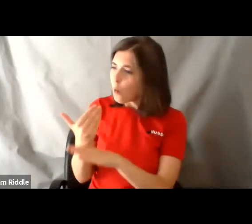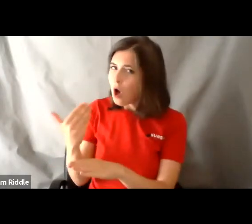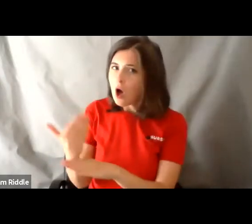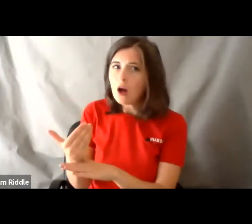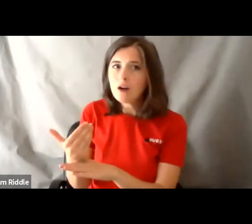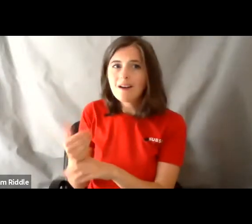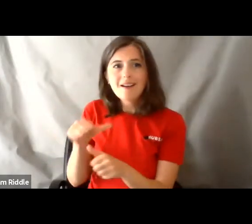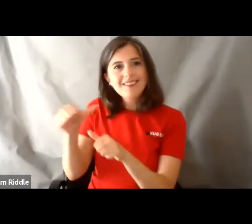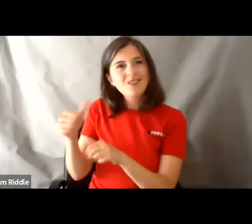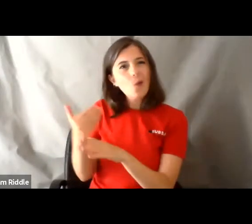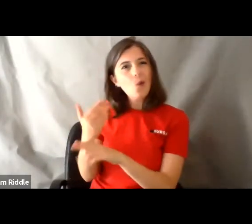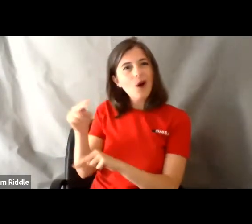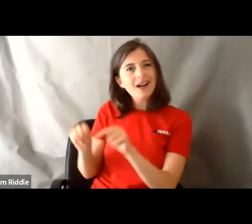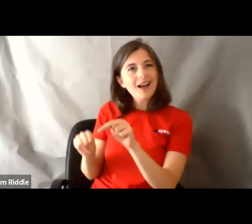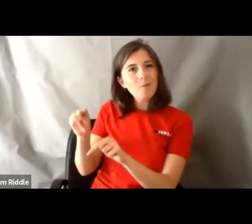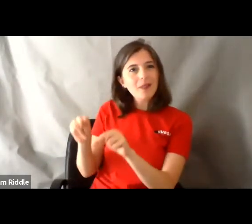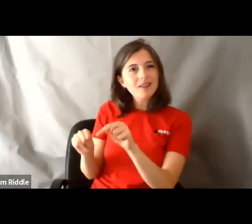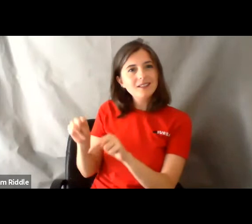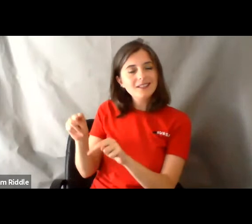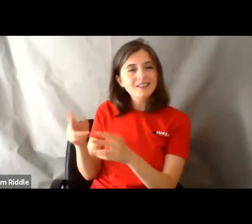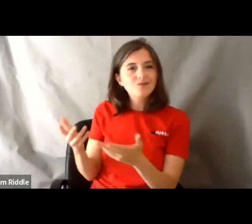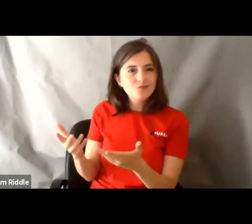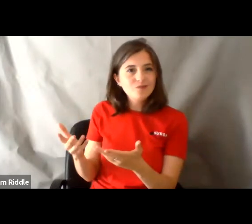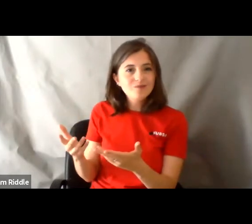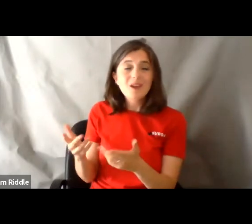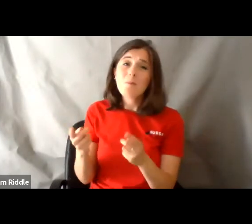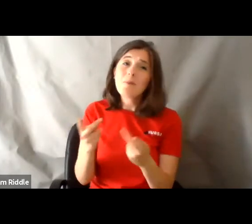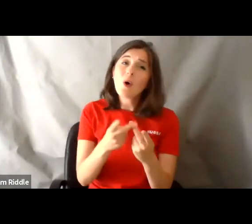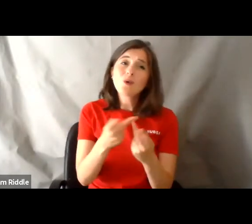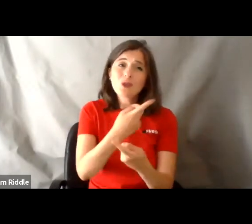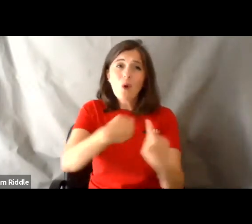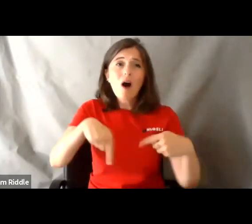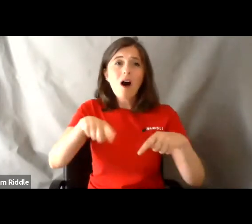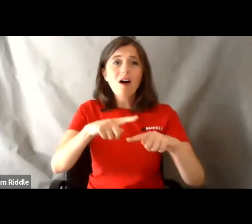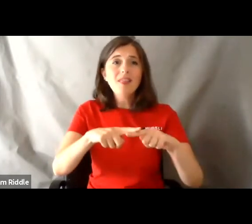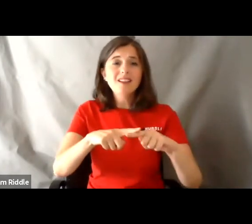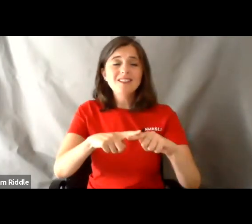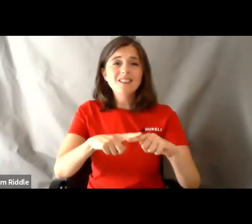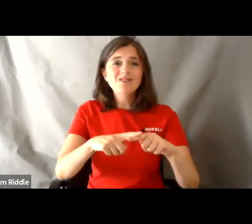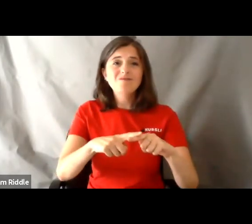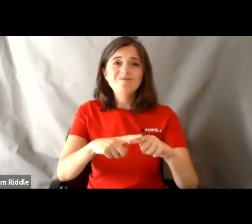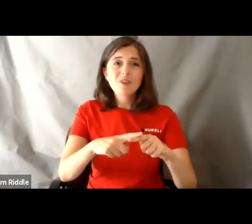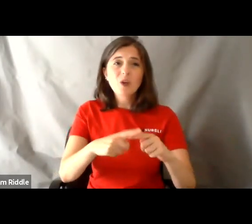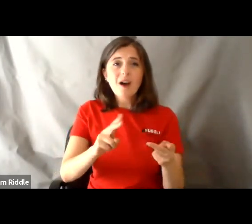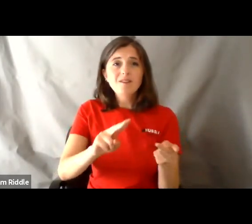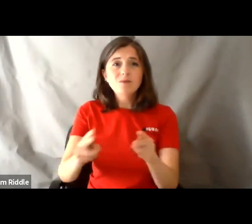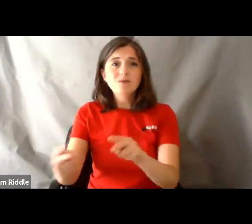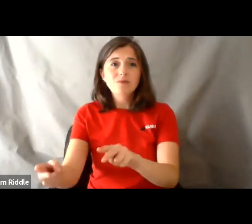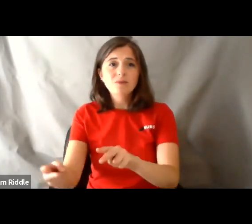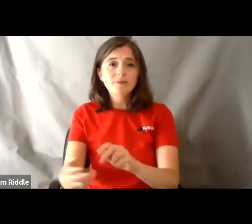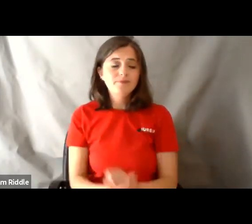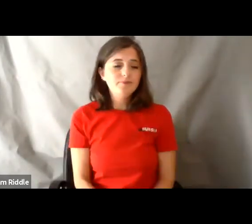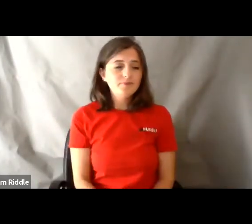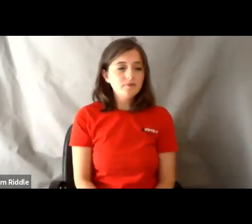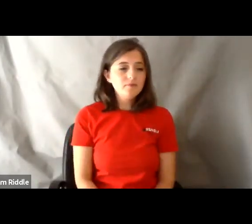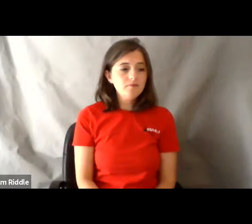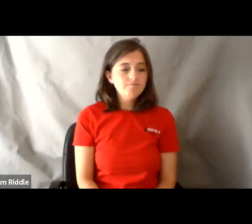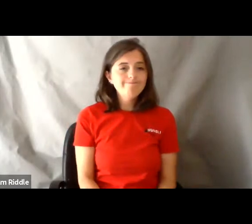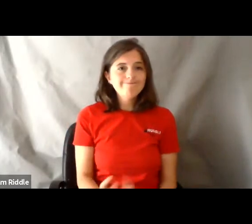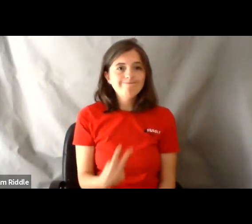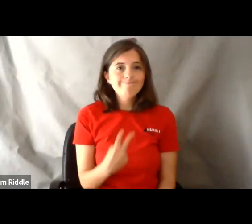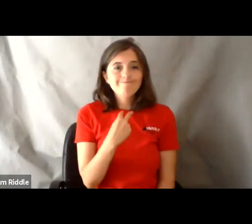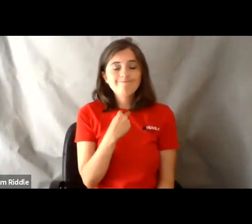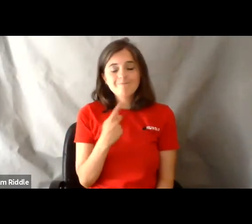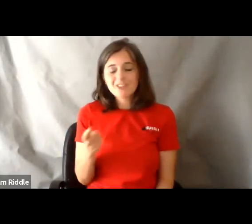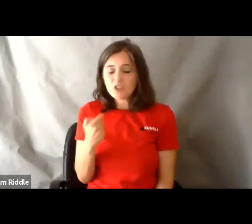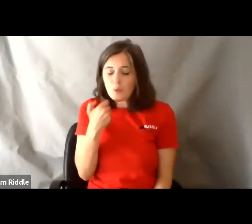brothers and sisters that we've lost to the work capability assessment. So this is called Lest We Forget. I miss you every